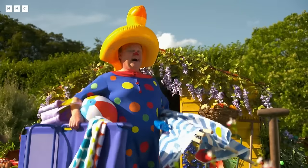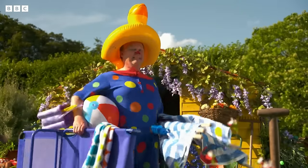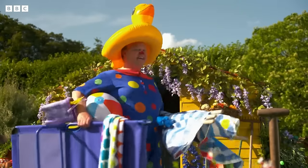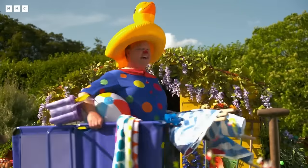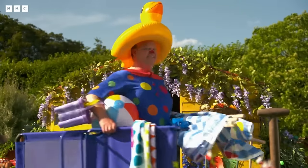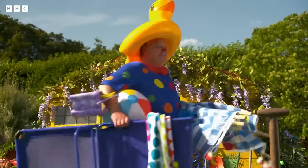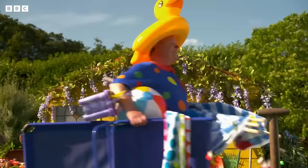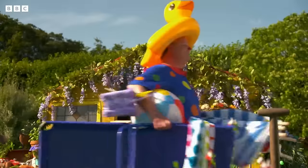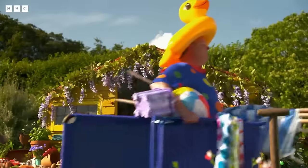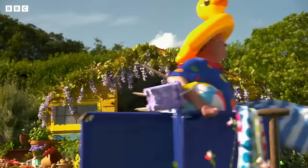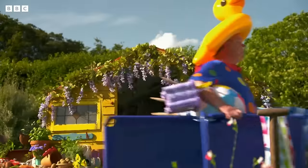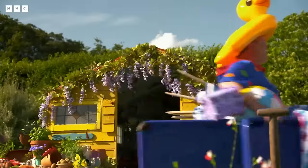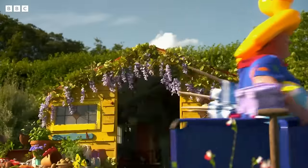Woohoo!